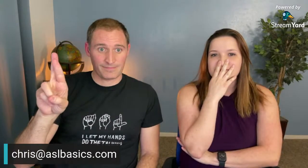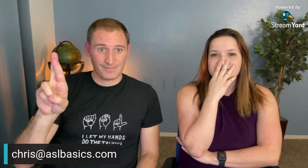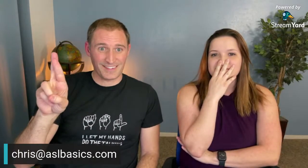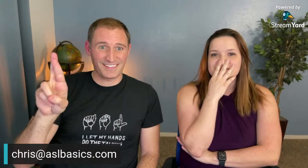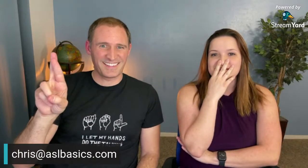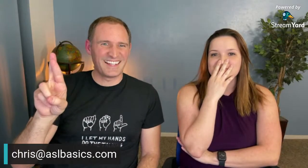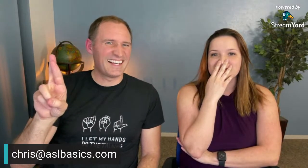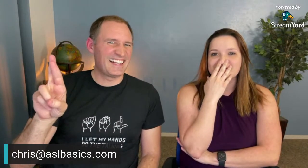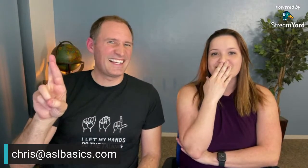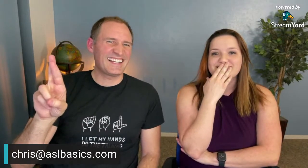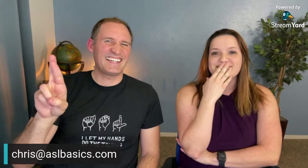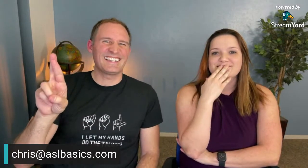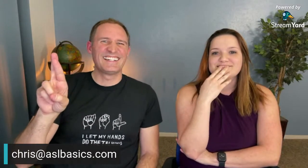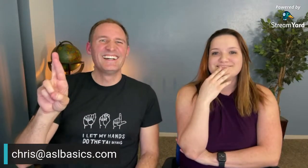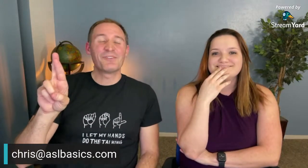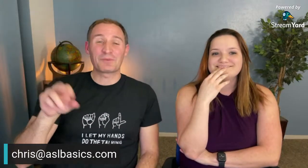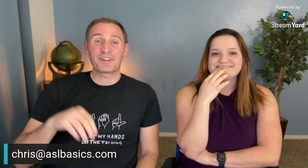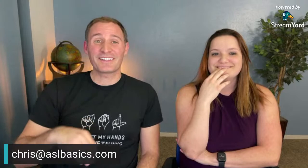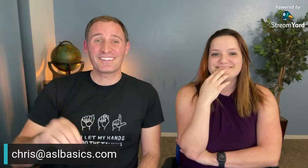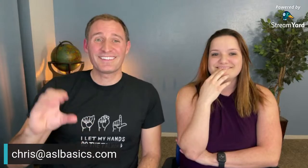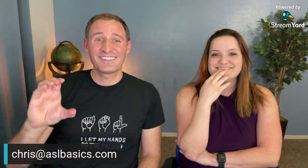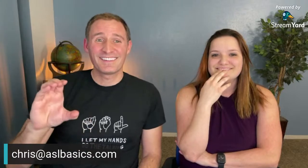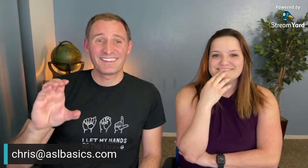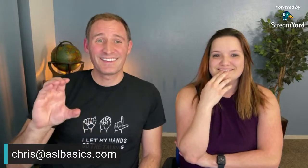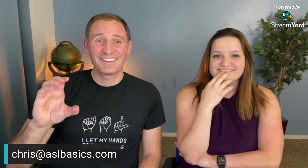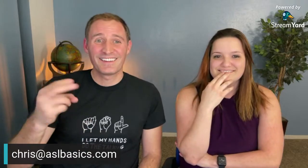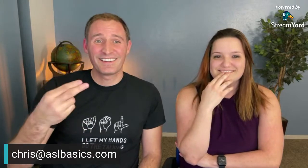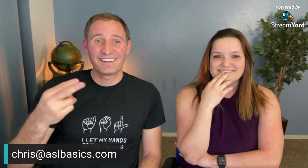Oh, cheeky booger. One more.